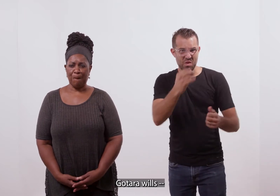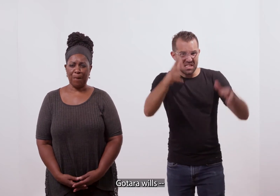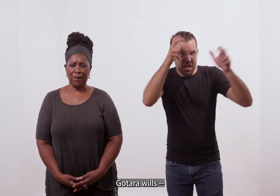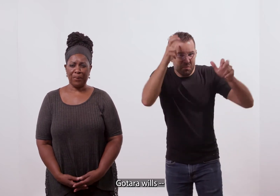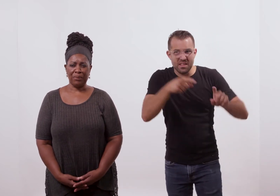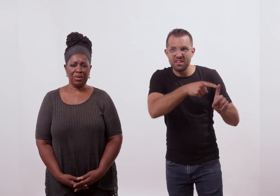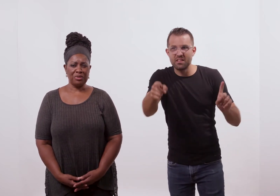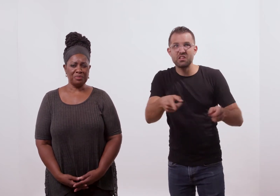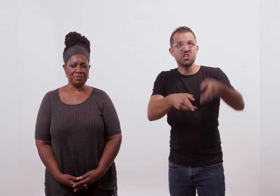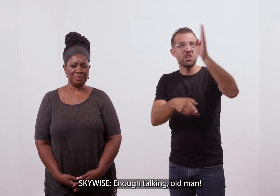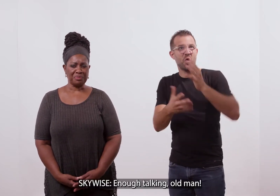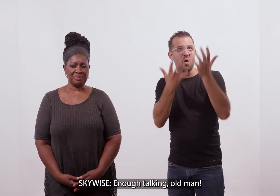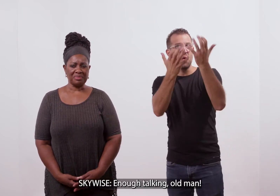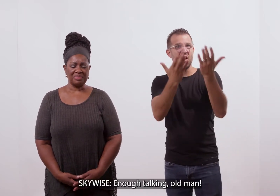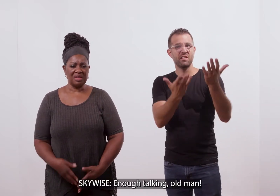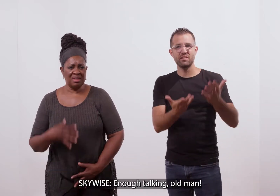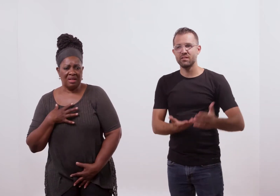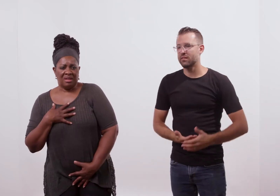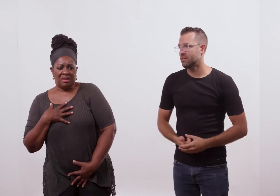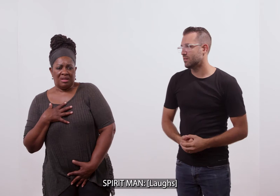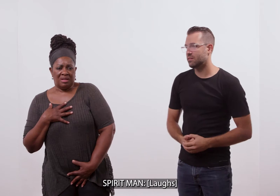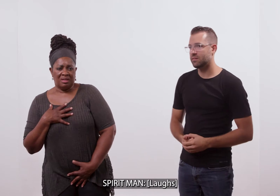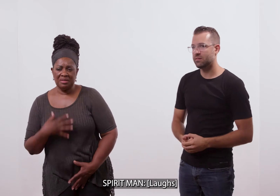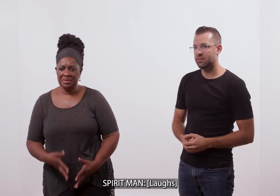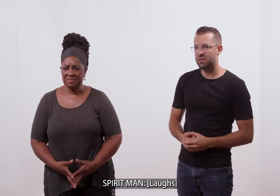Gotara will... Enough talking, old man!